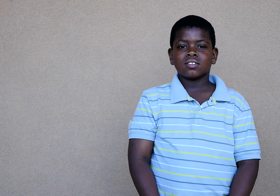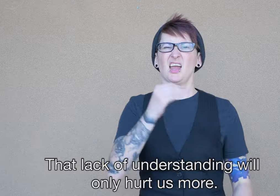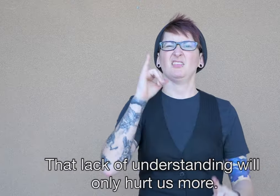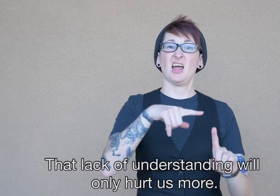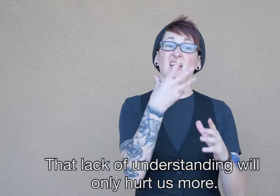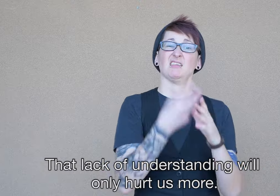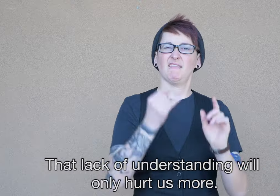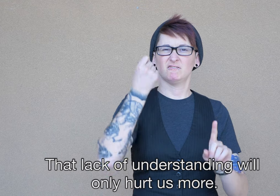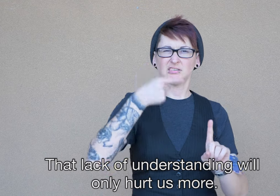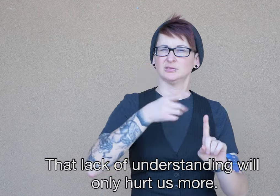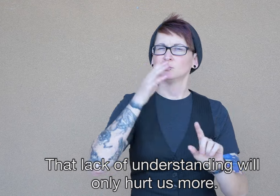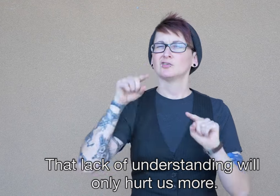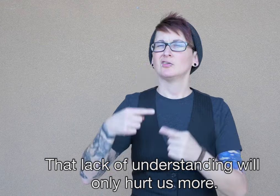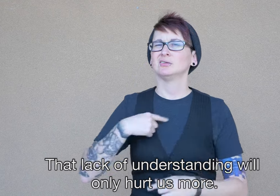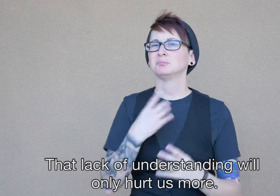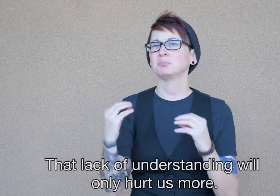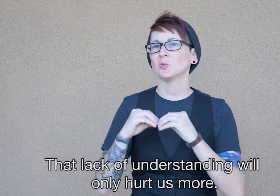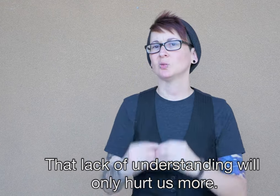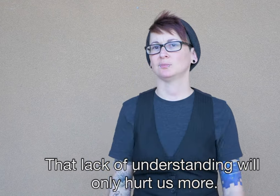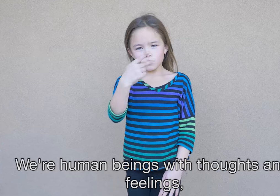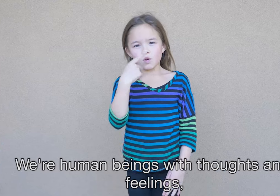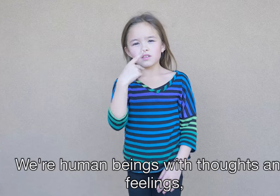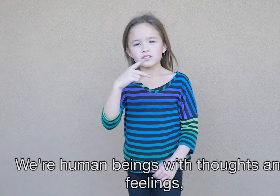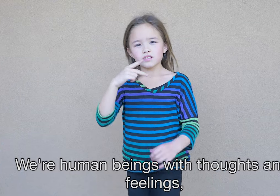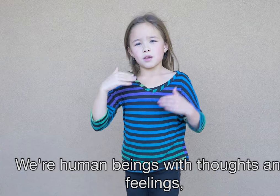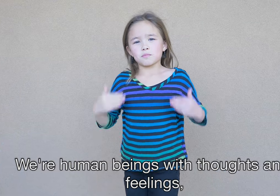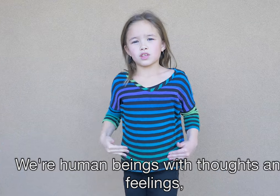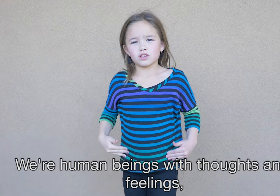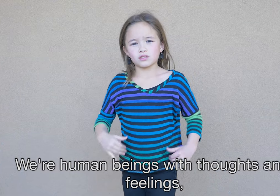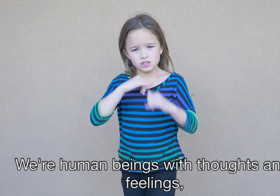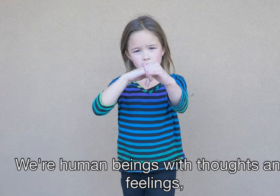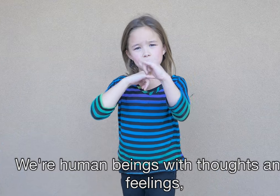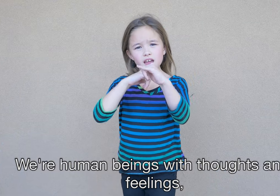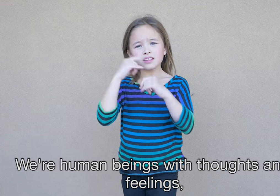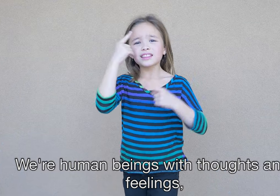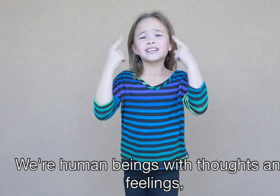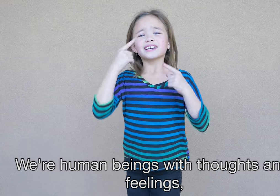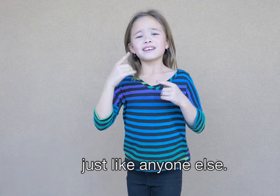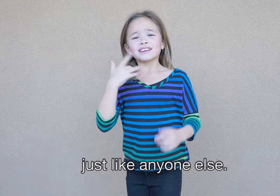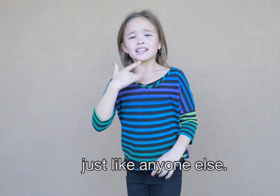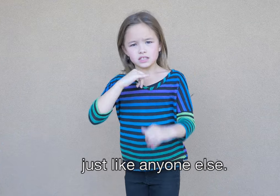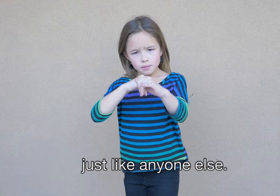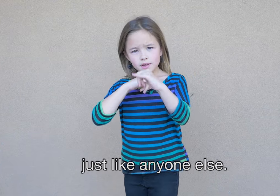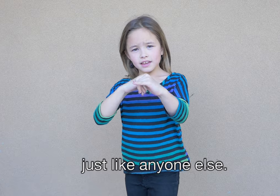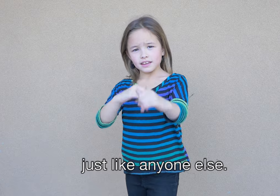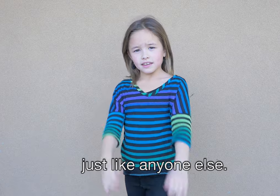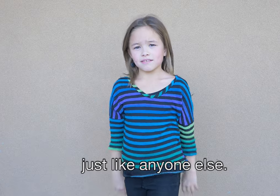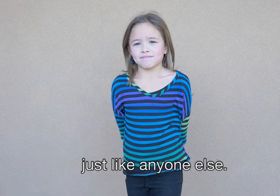us. That lack of understanding will only hurt us more. We're human beings with thoughts and feelings just like anyone